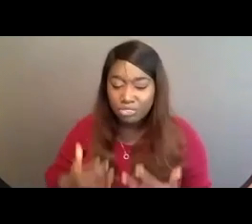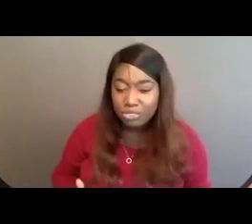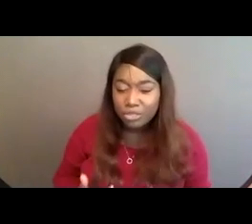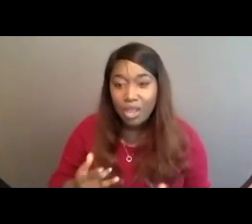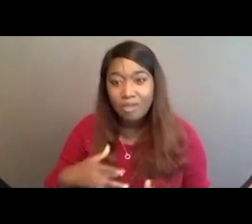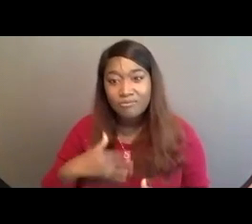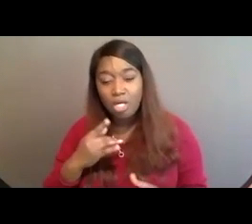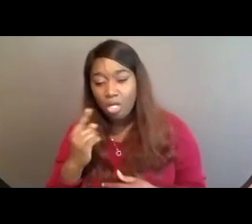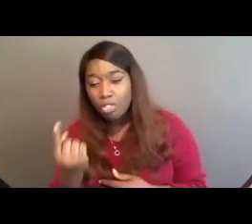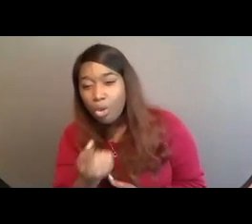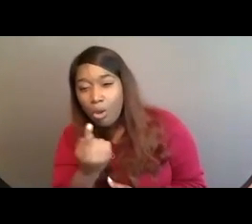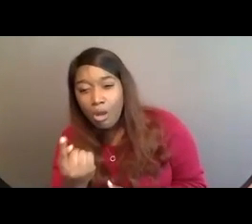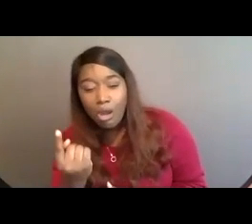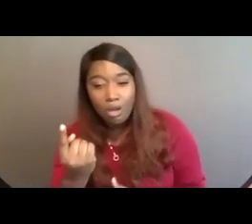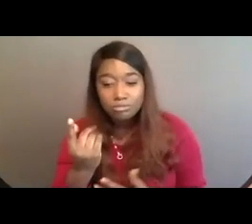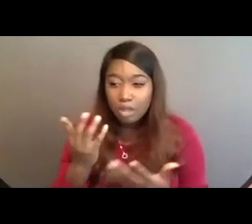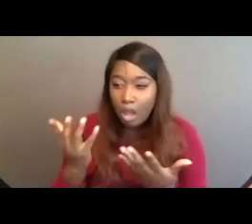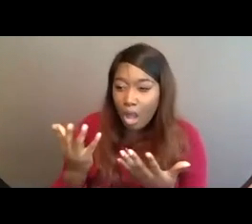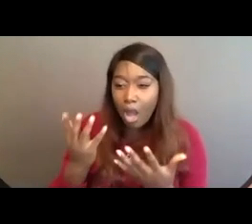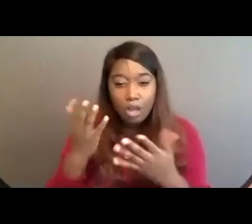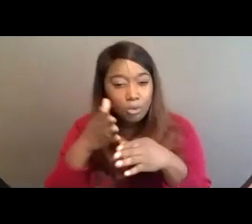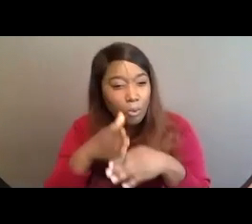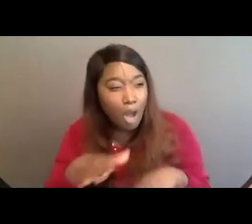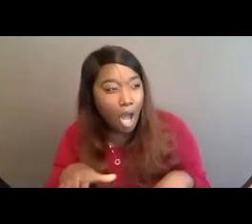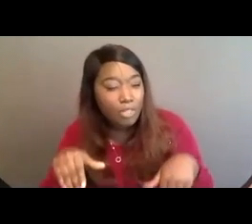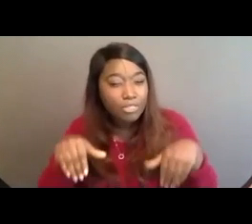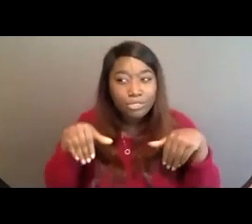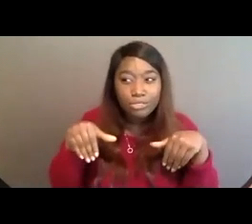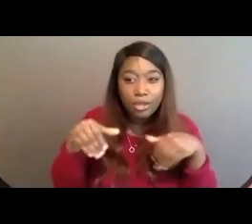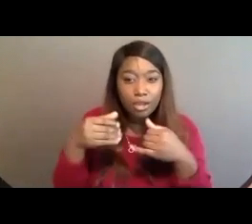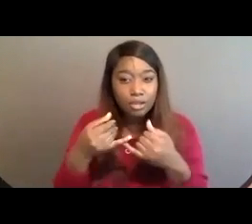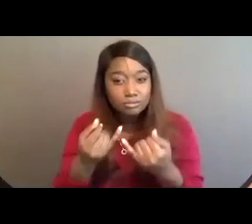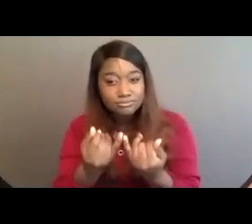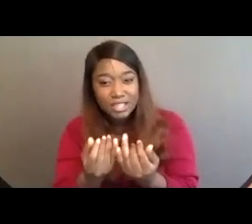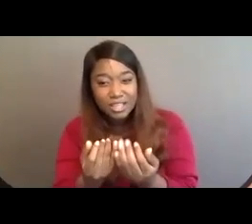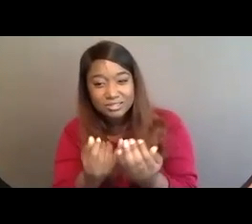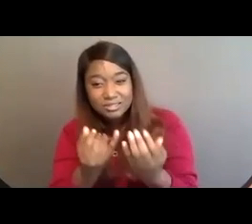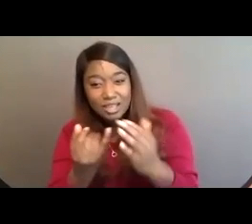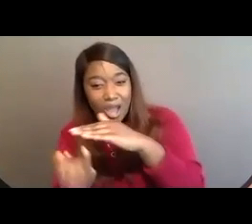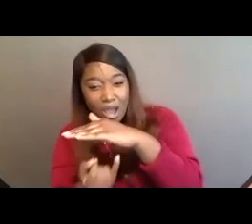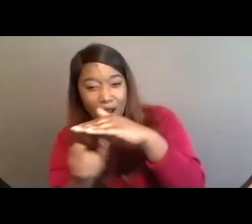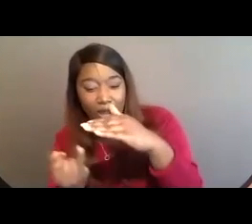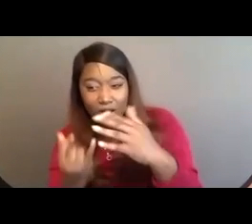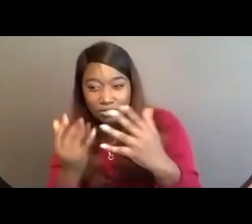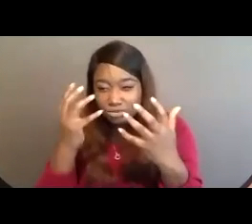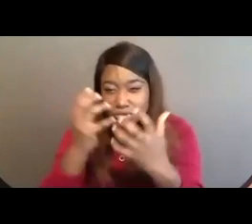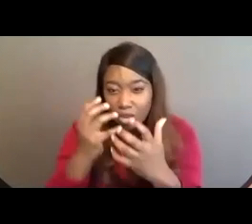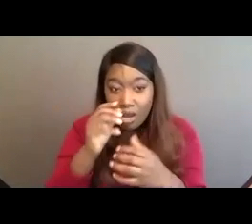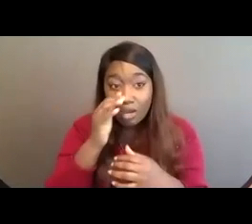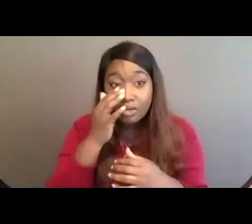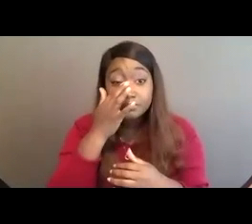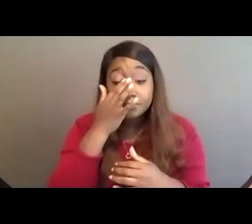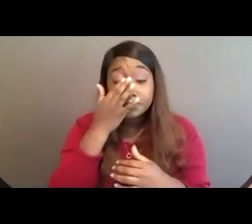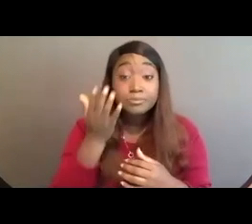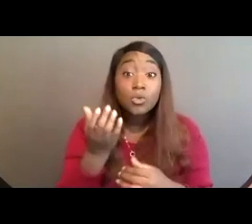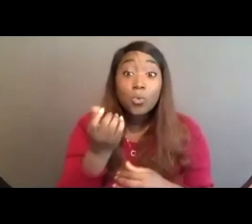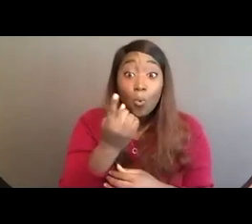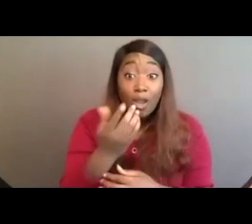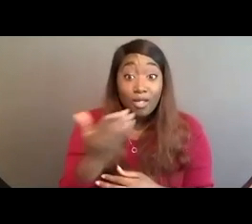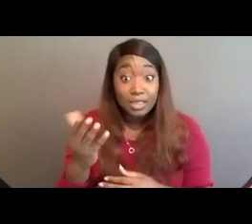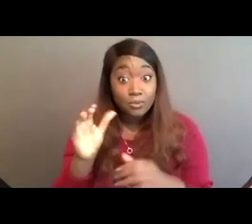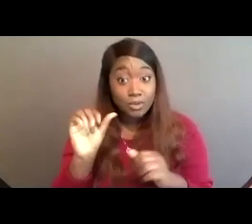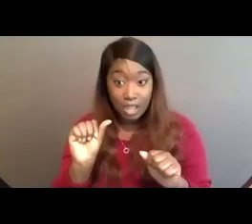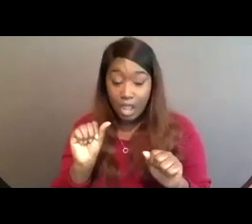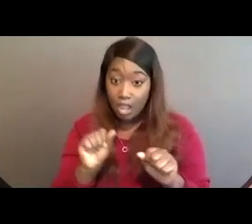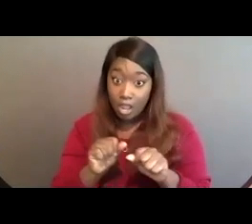loneliness and quietude and darkness, right? And one of the things that we can deploy within